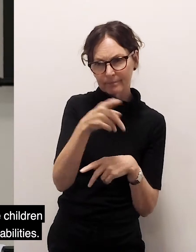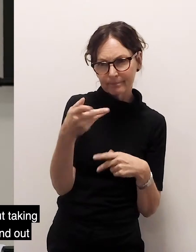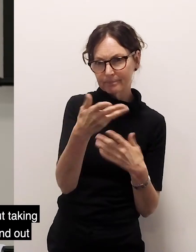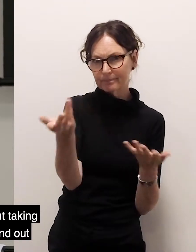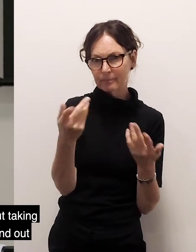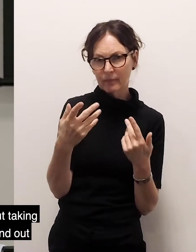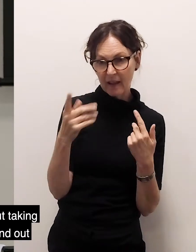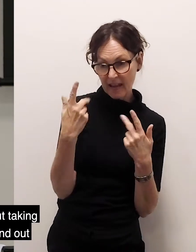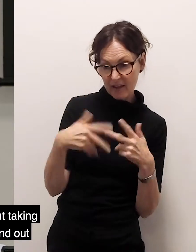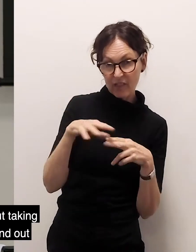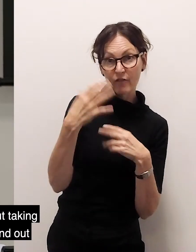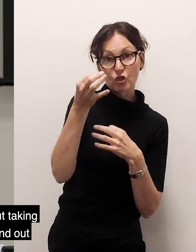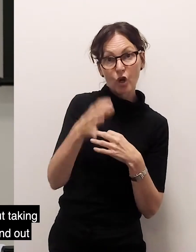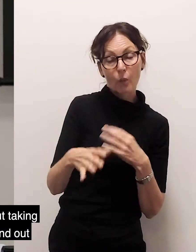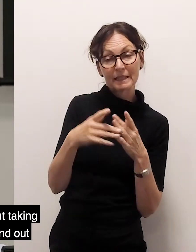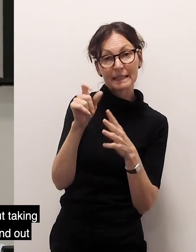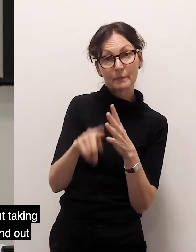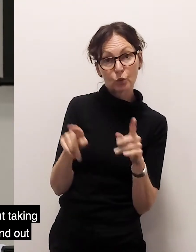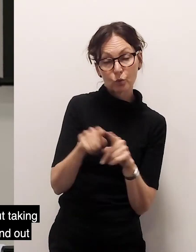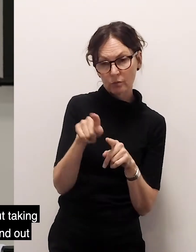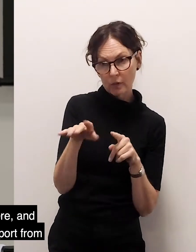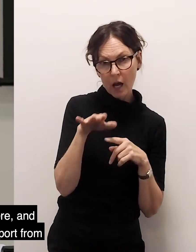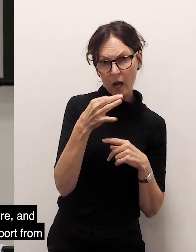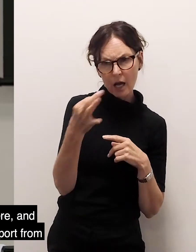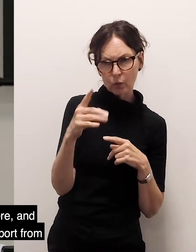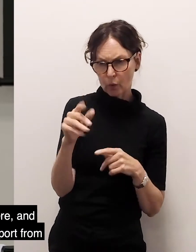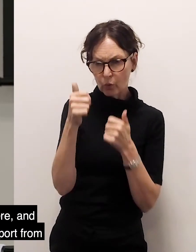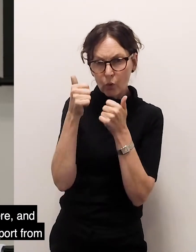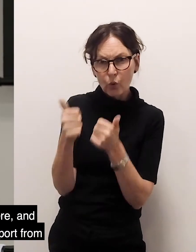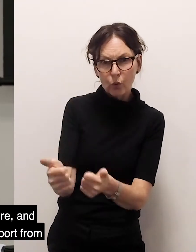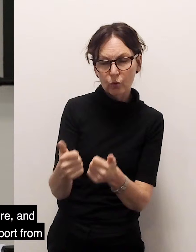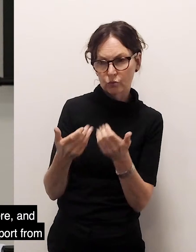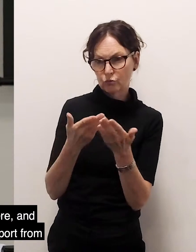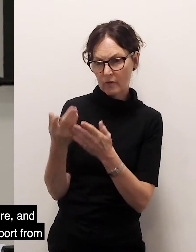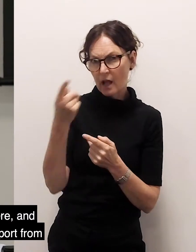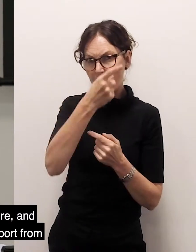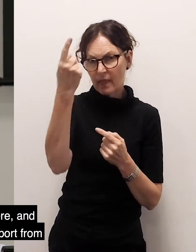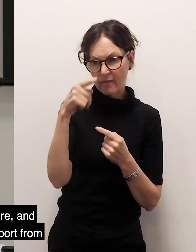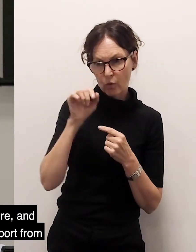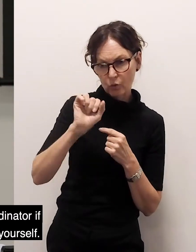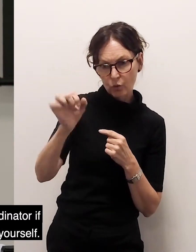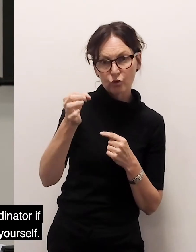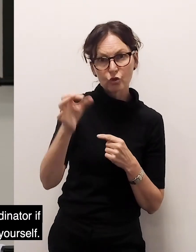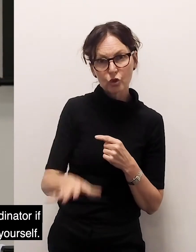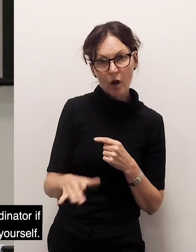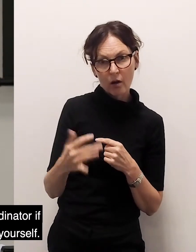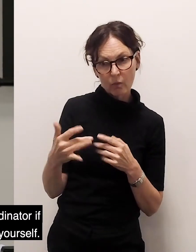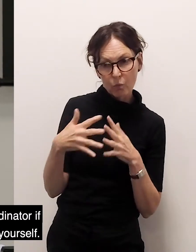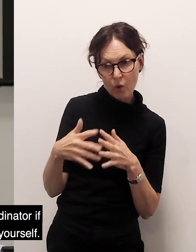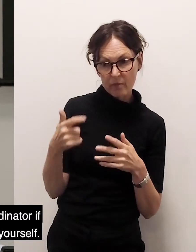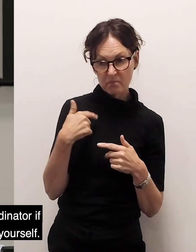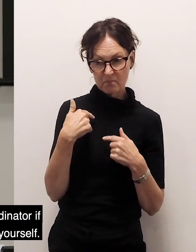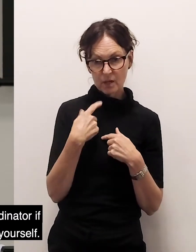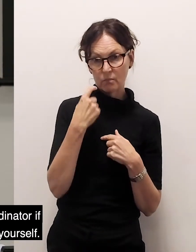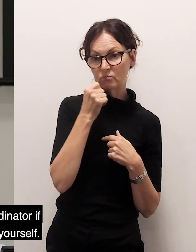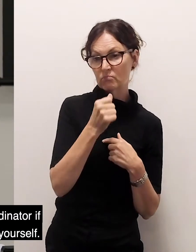disabilities. So it's all about taking the time to find out what's out there and getting this support from a support coordinator